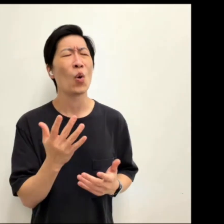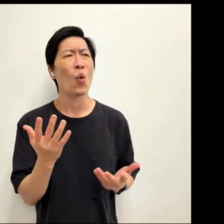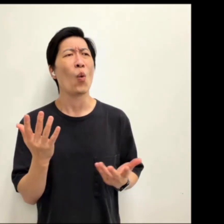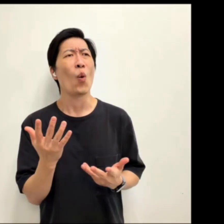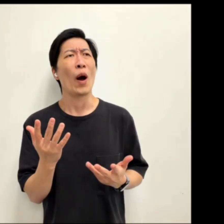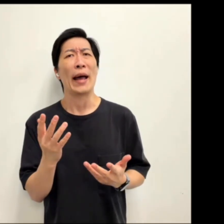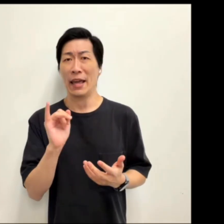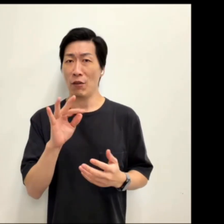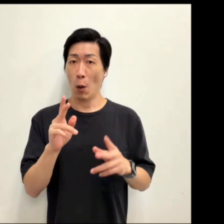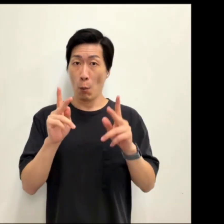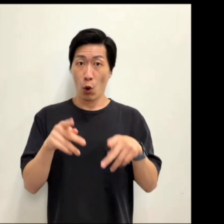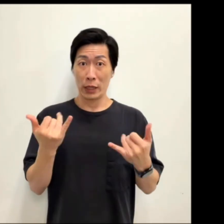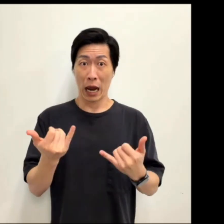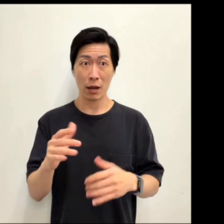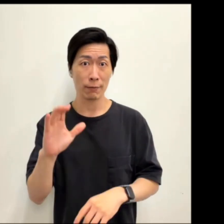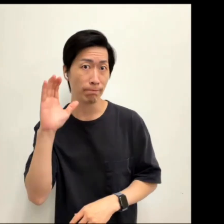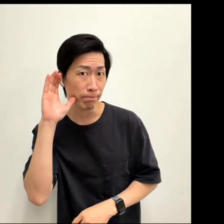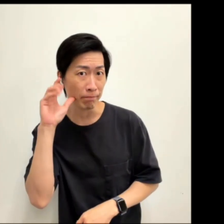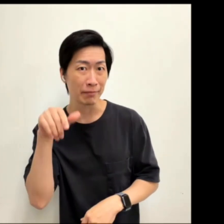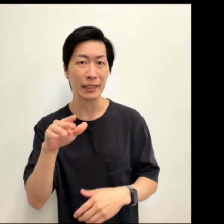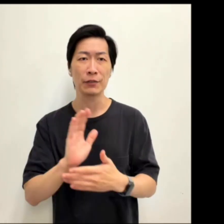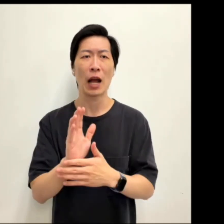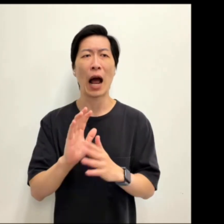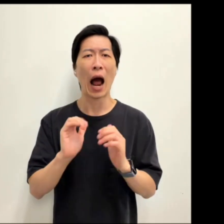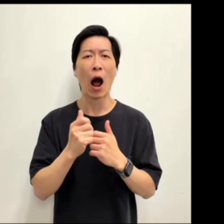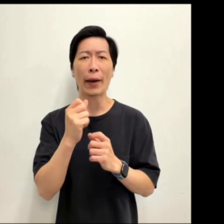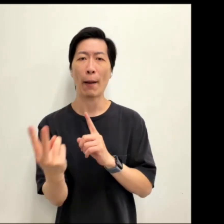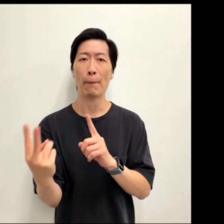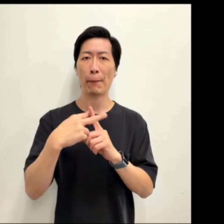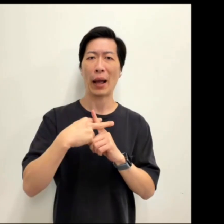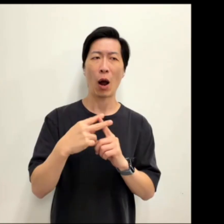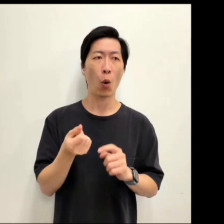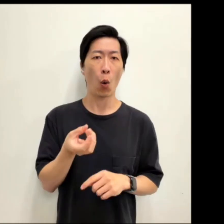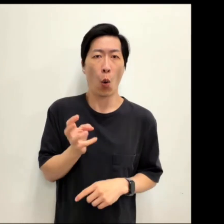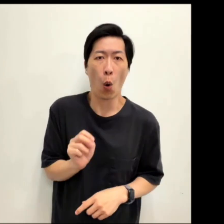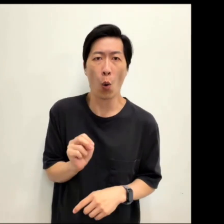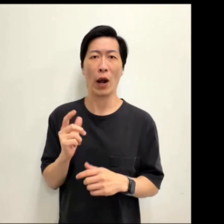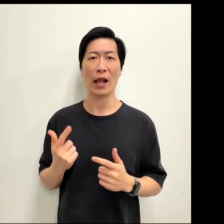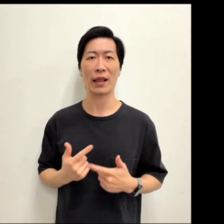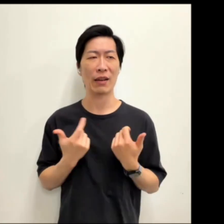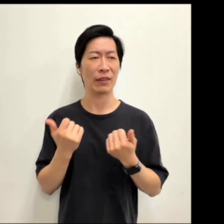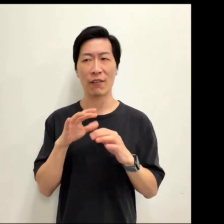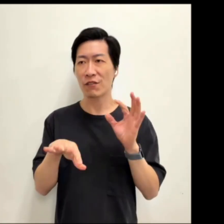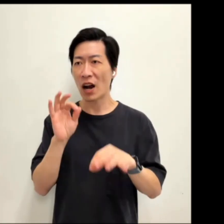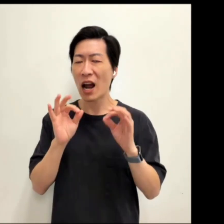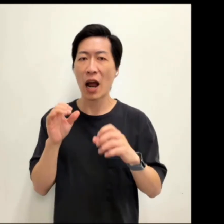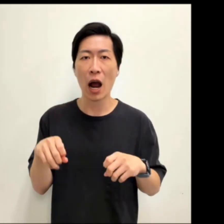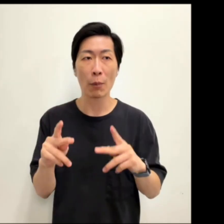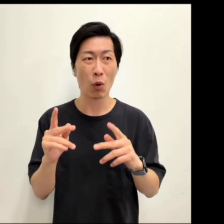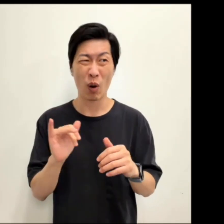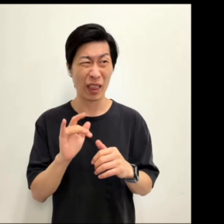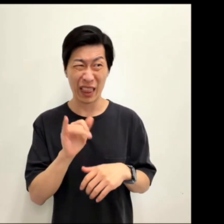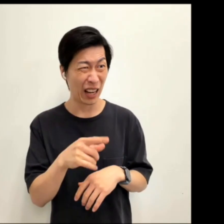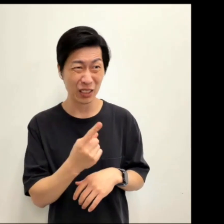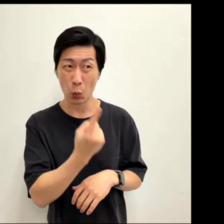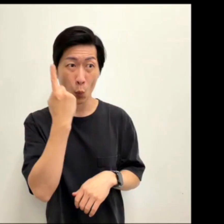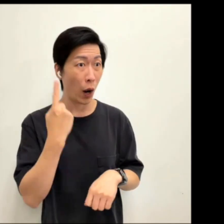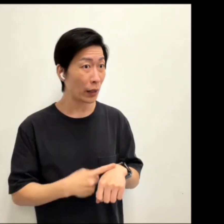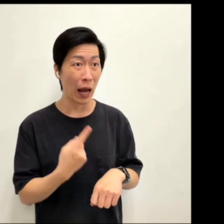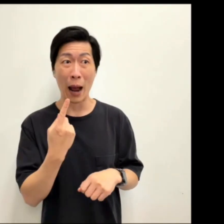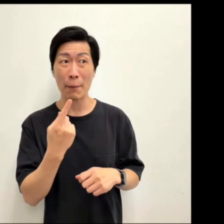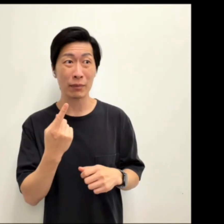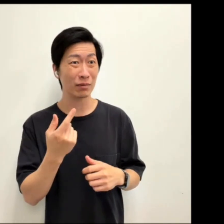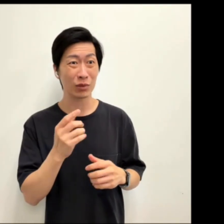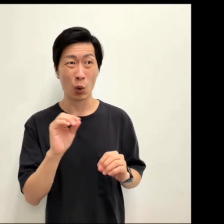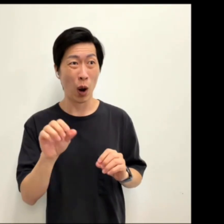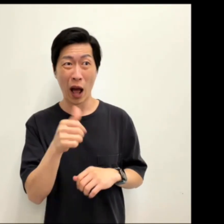What can someone listening take from that in terms of applying that to their own life, finding opportunities like that out in the world? Or is that